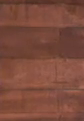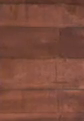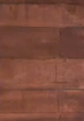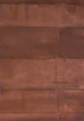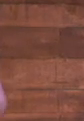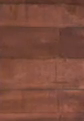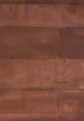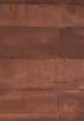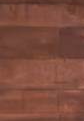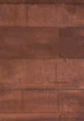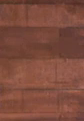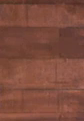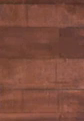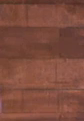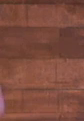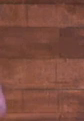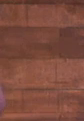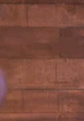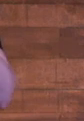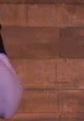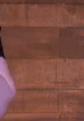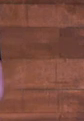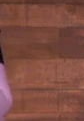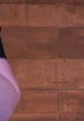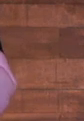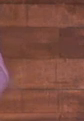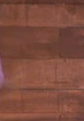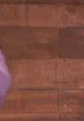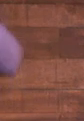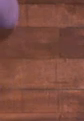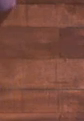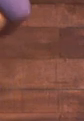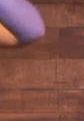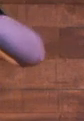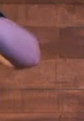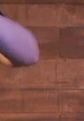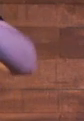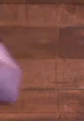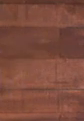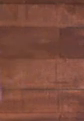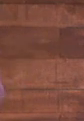approach the throne, and then when we leave here, please remember that we